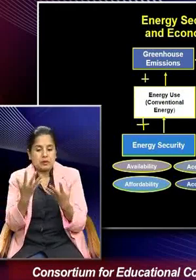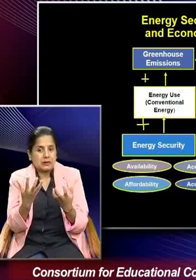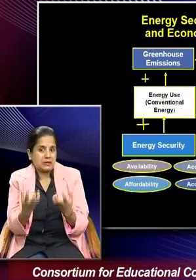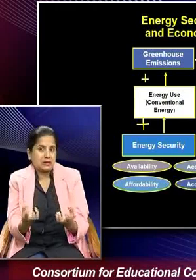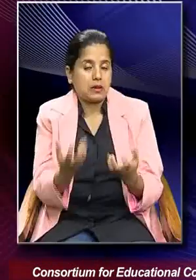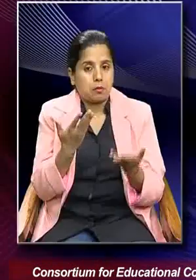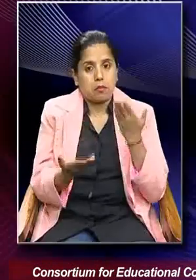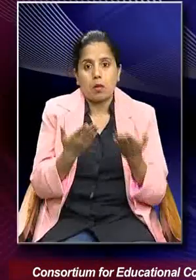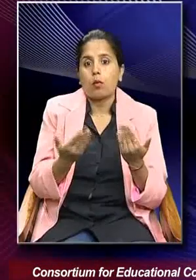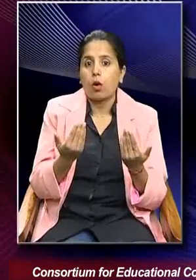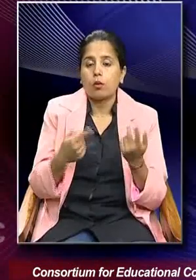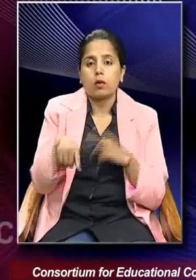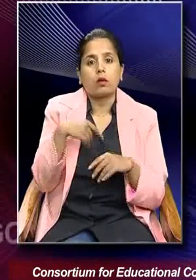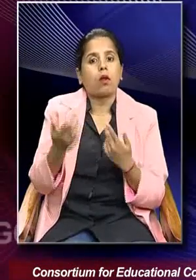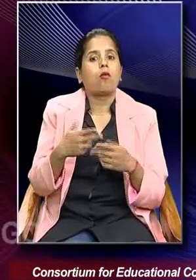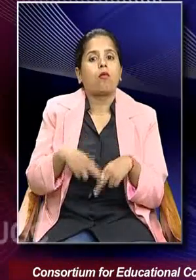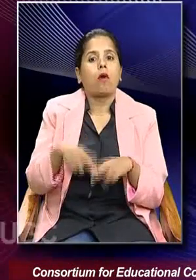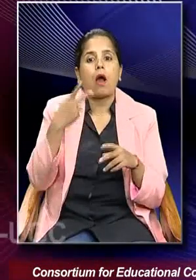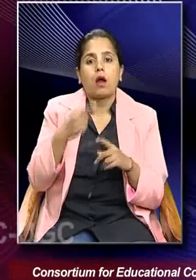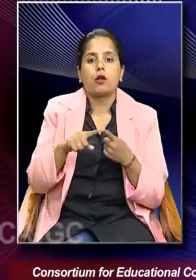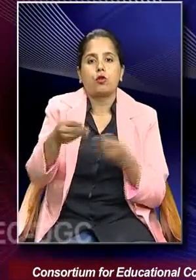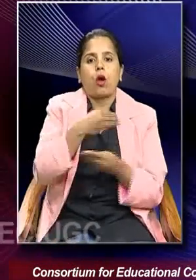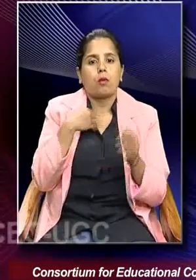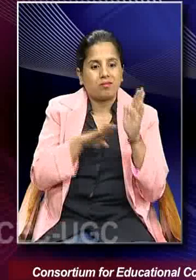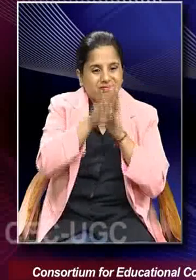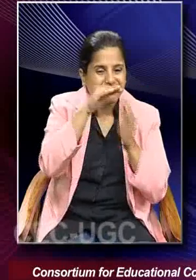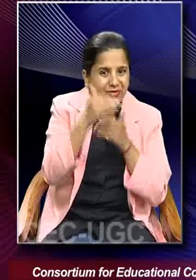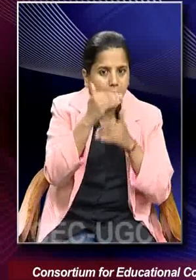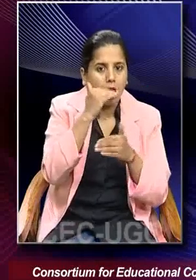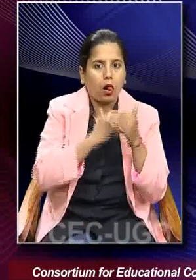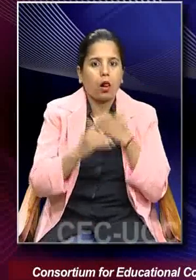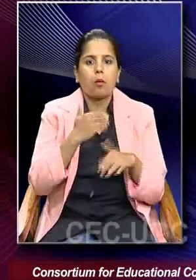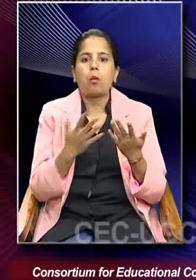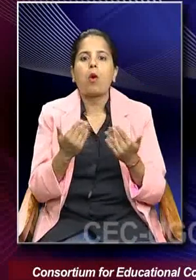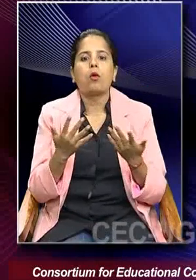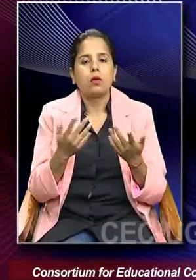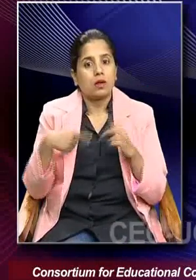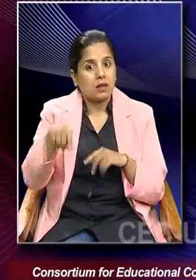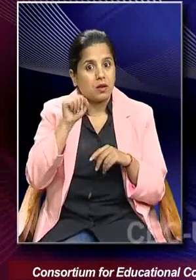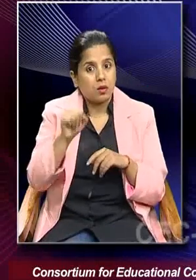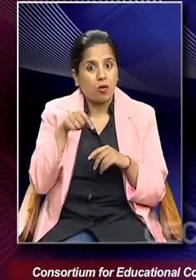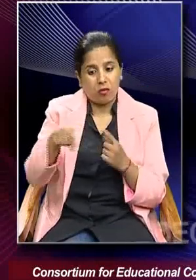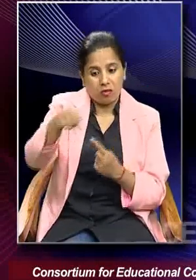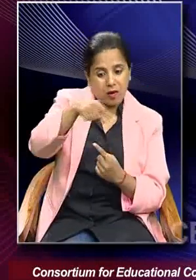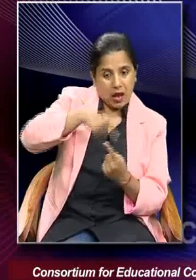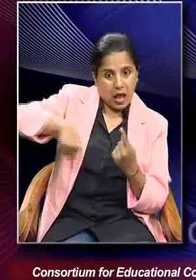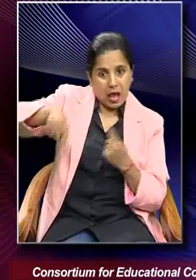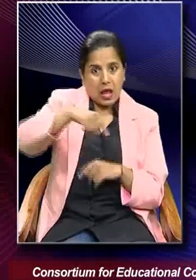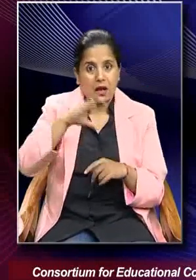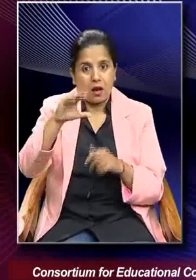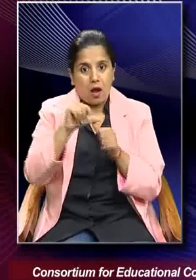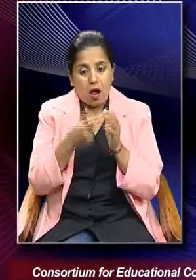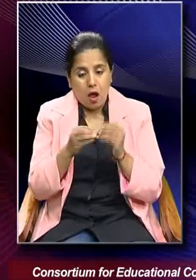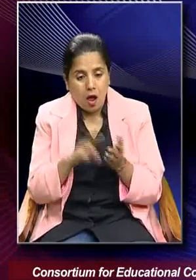somewhere, okay, and then it finally affects your economic growth. So this vicious cycle of demand for energy and carbon emissions